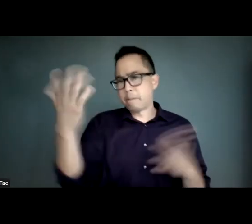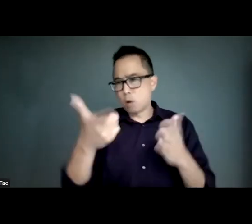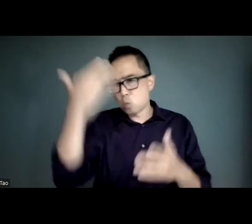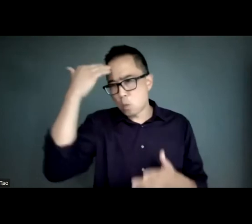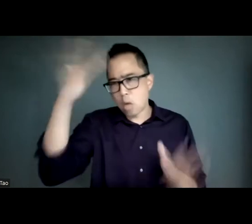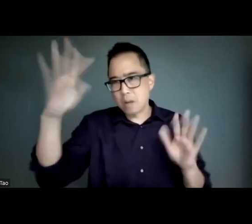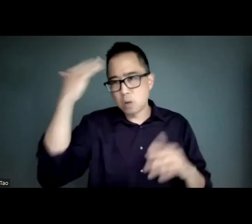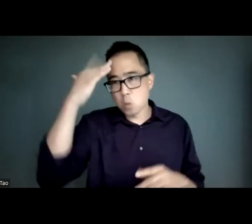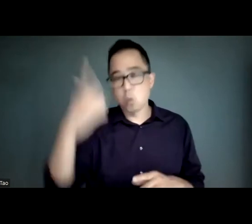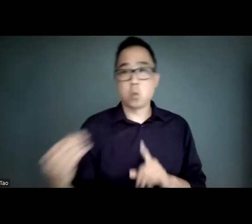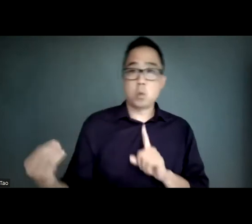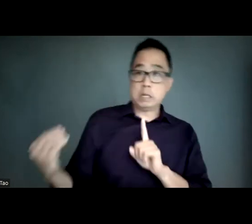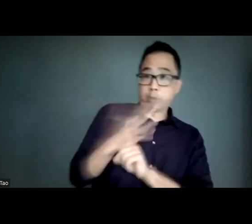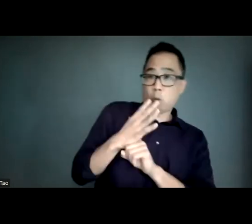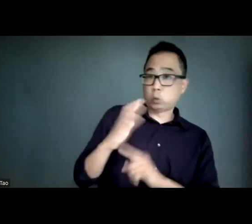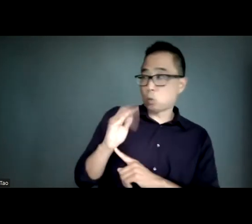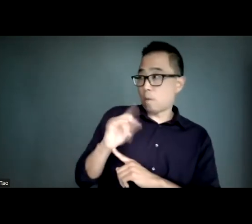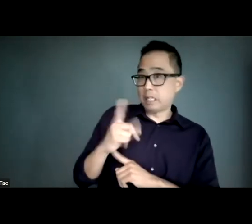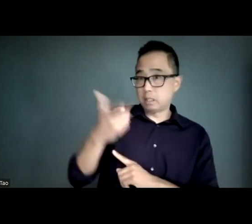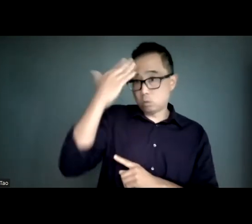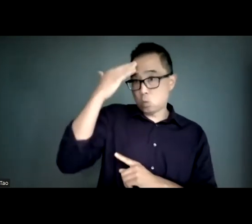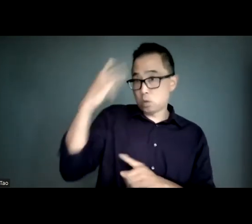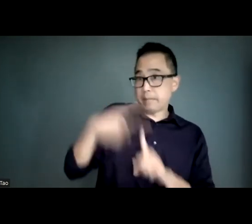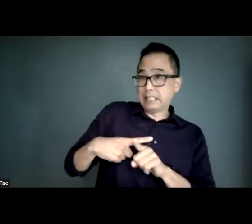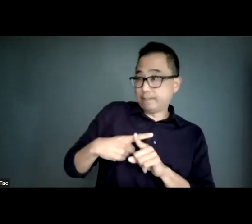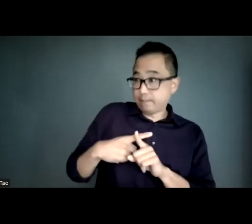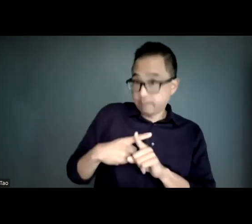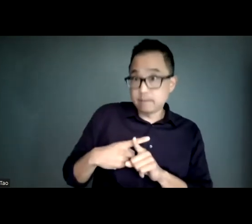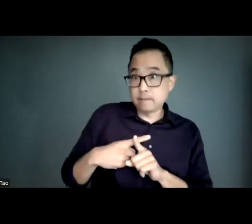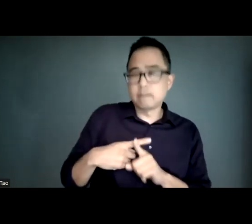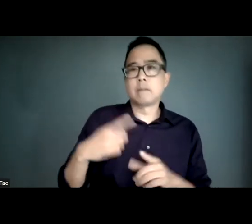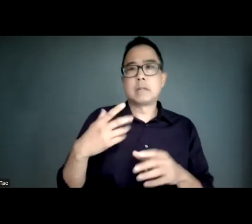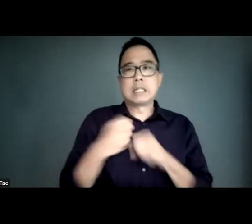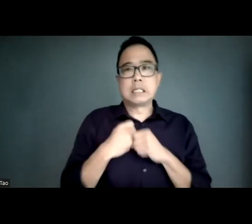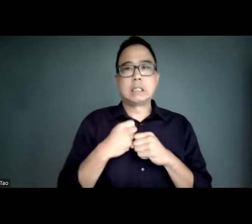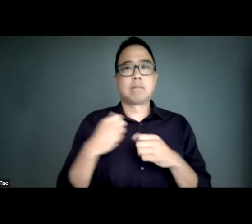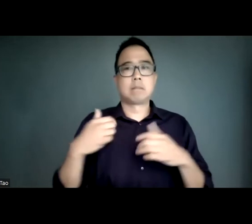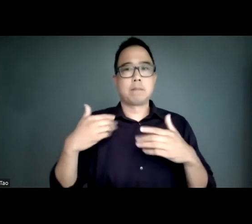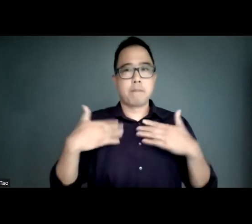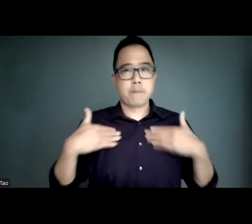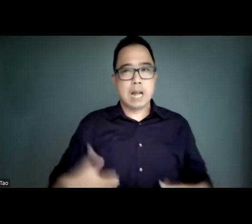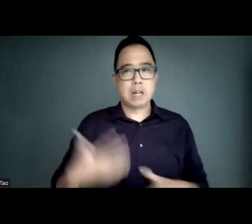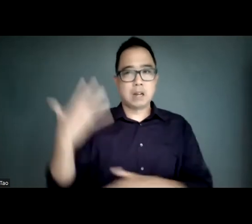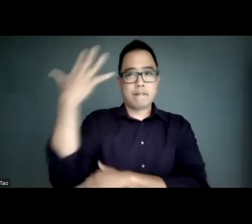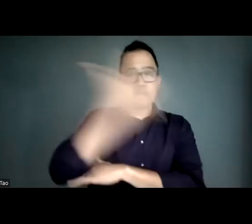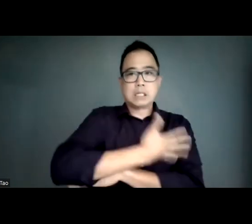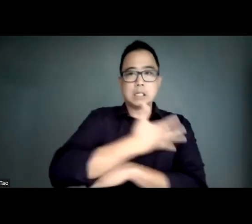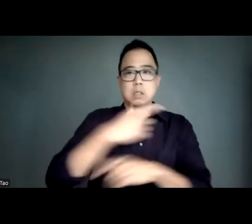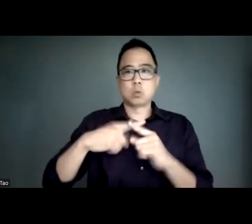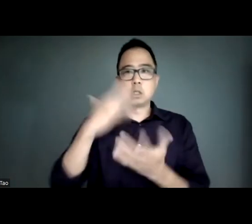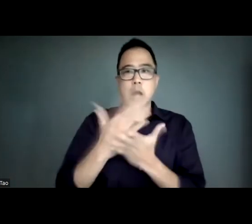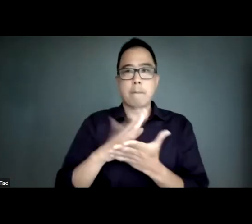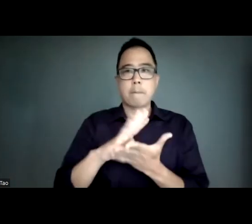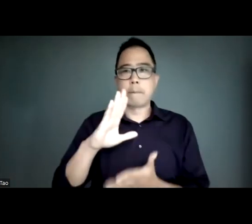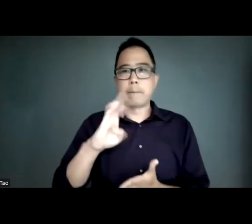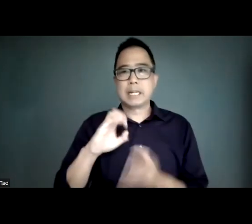You're thinking of other people. You've been exposed to COVID and you don't know if you are in fact COVID